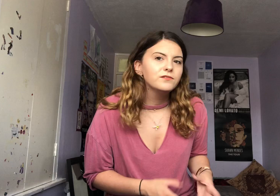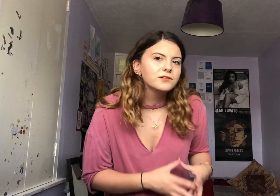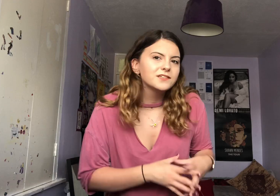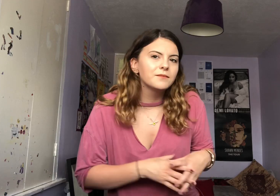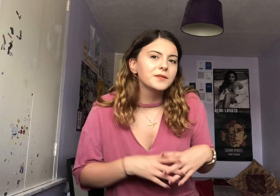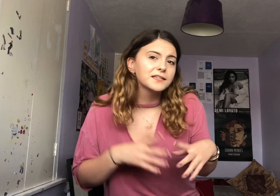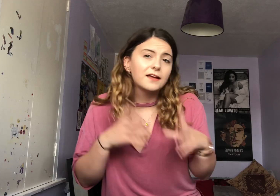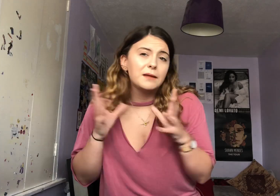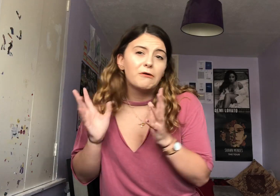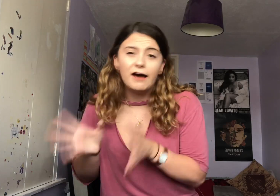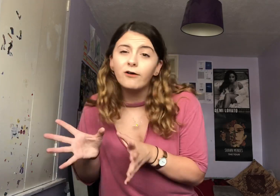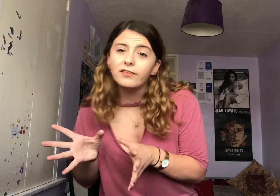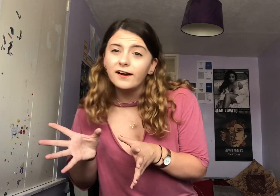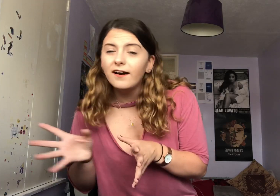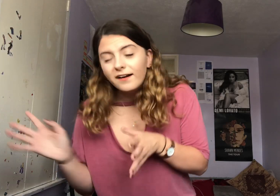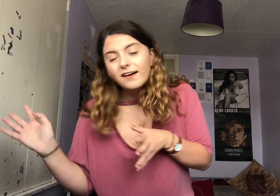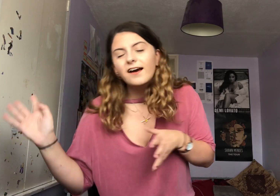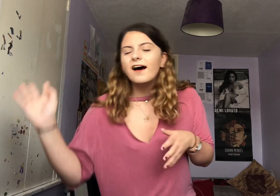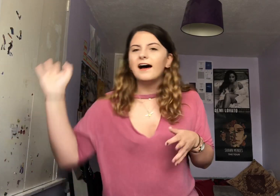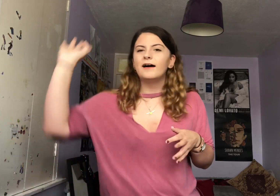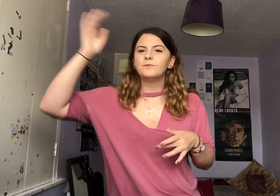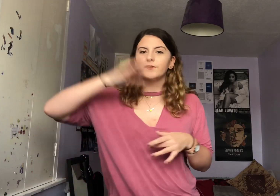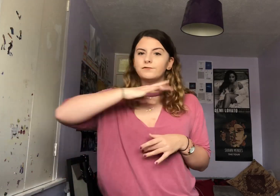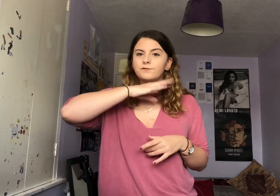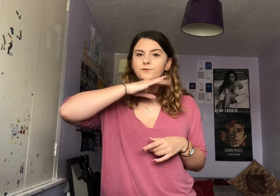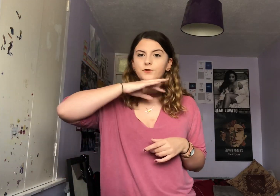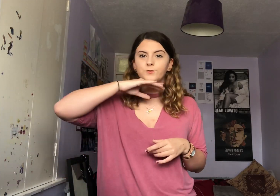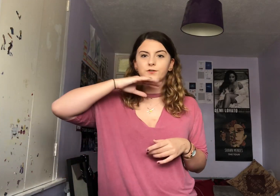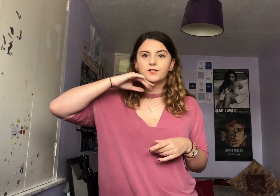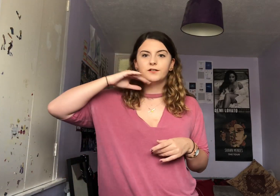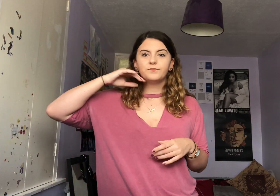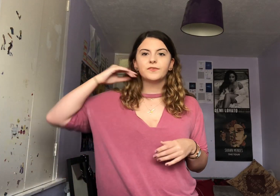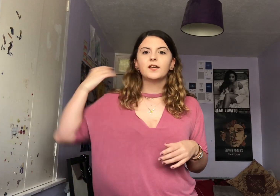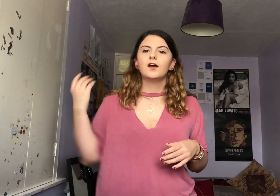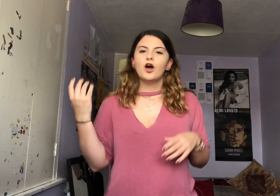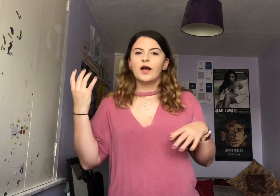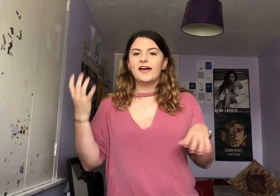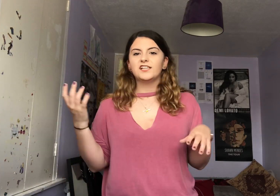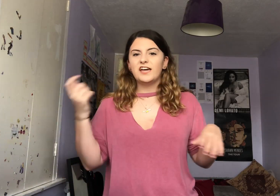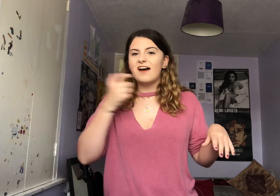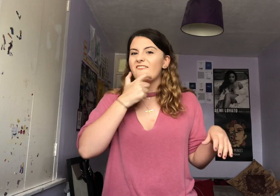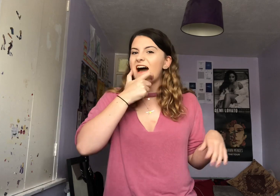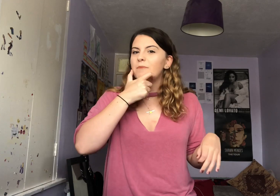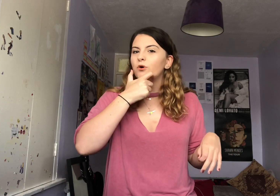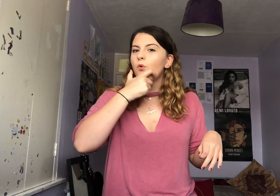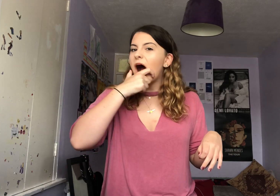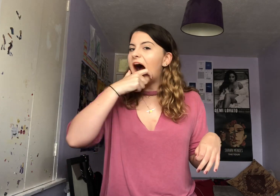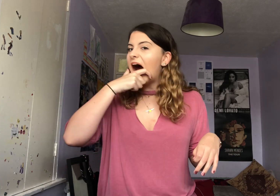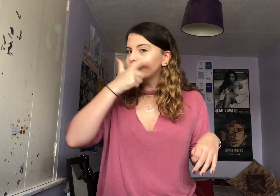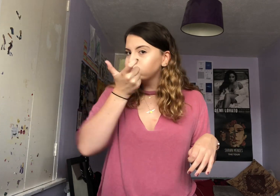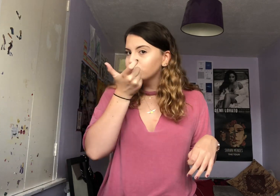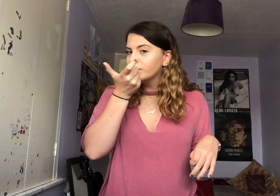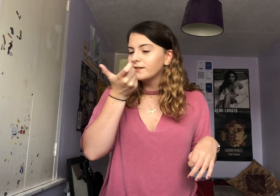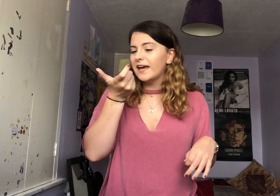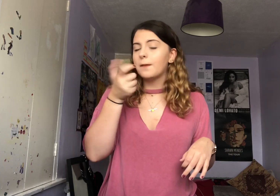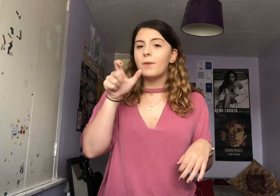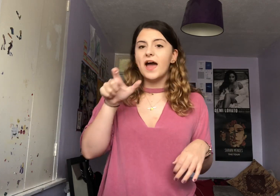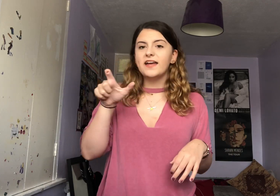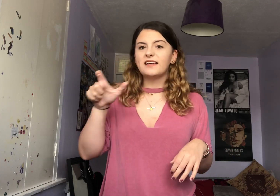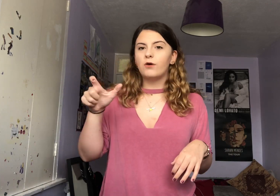on to something slightly more healthier. Fruit. Okay, so you have apple. Take a bite out of